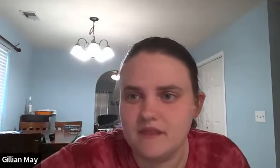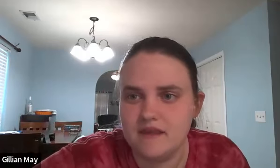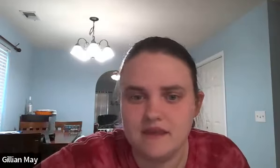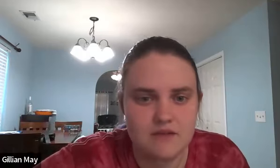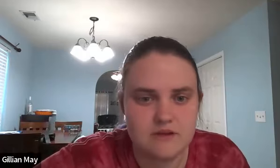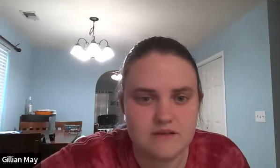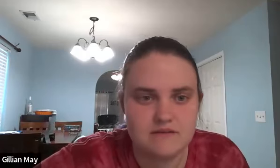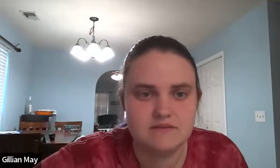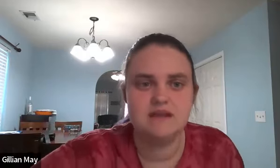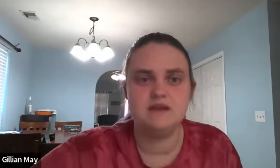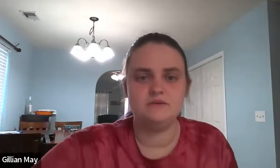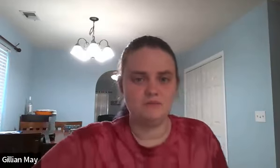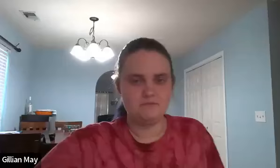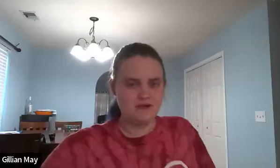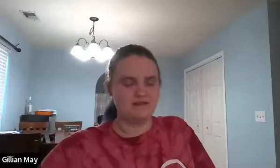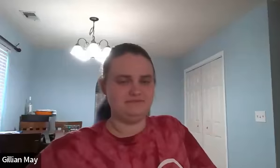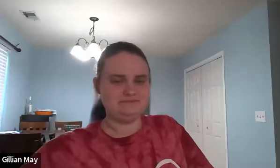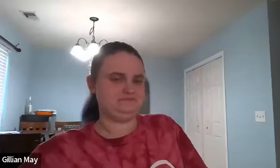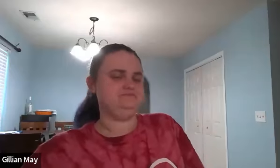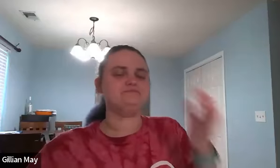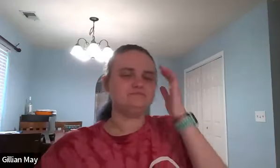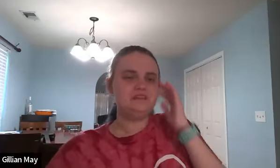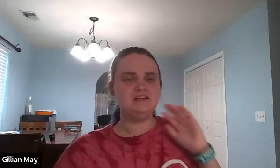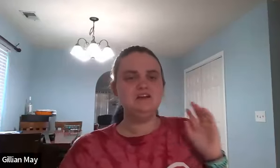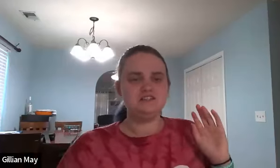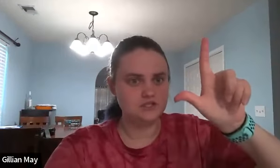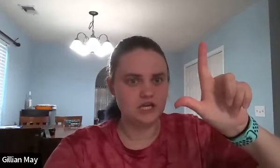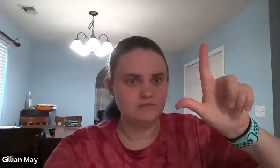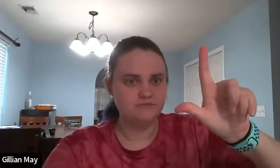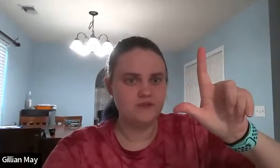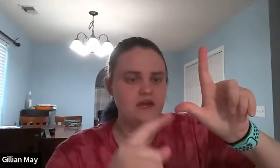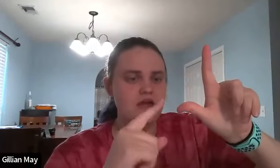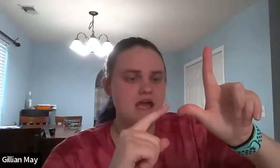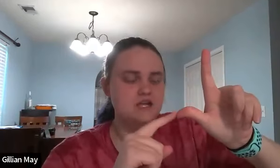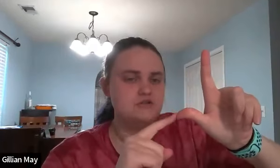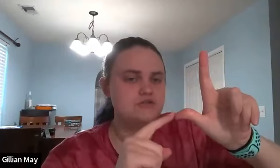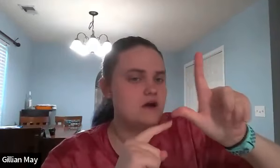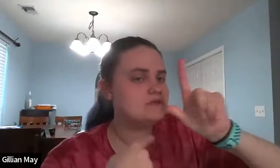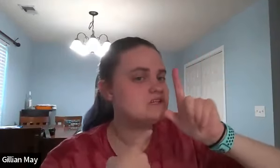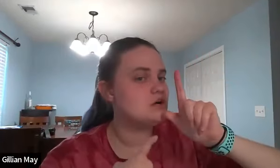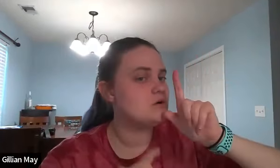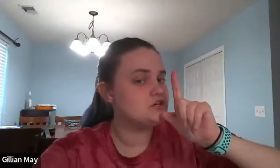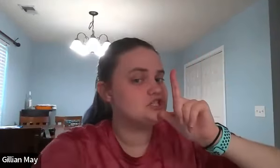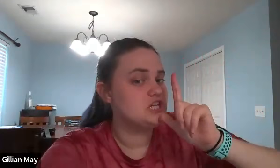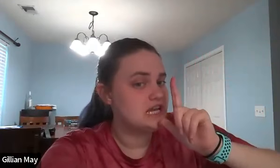Then gallery. There we go. All right. Shape, and your thumb is going to go on your